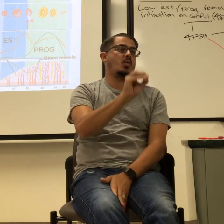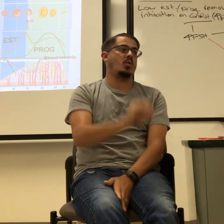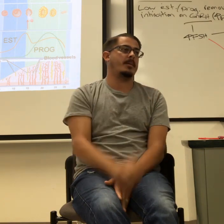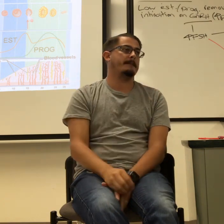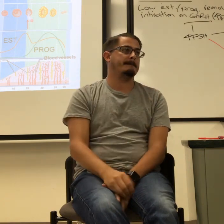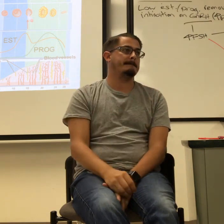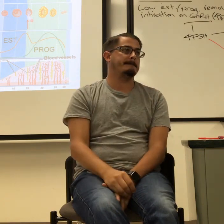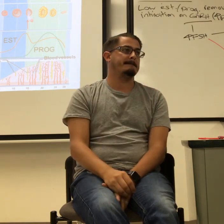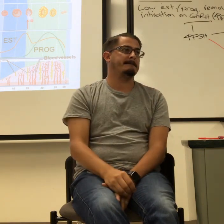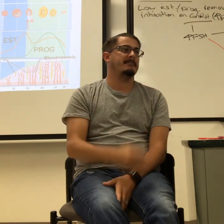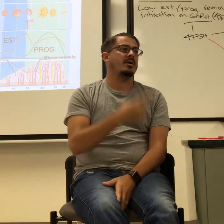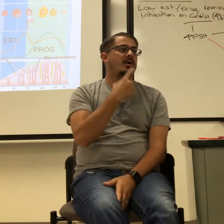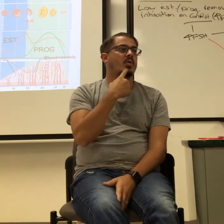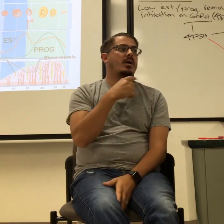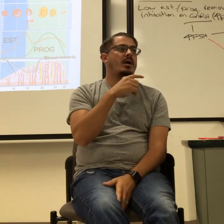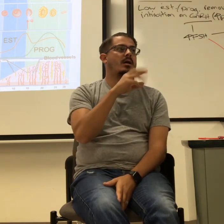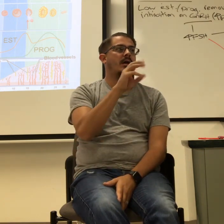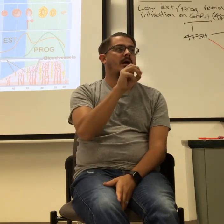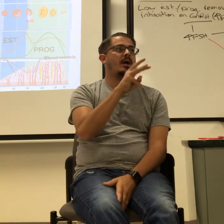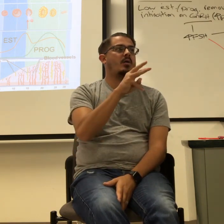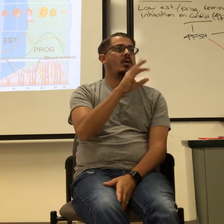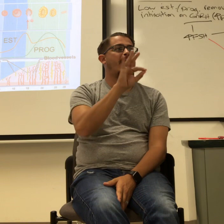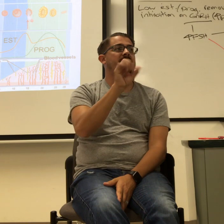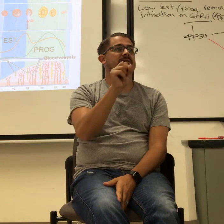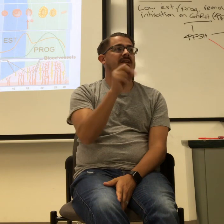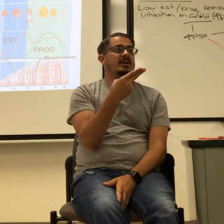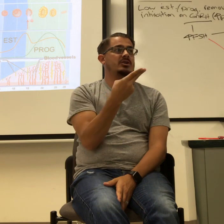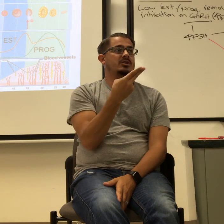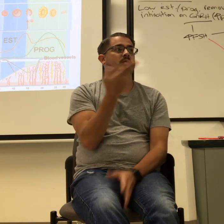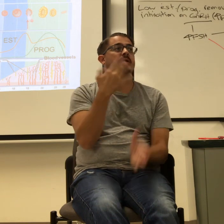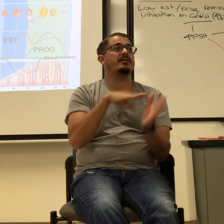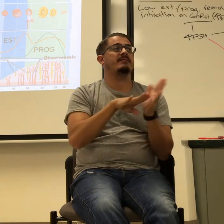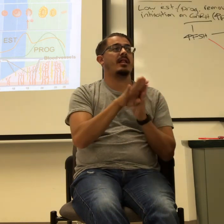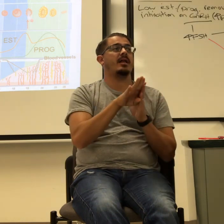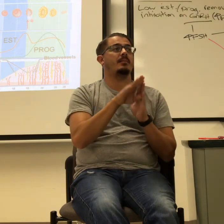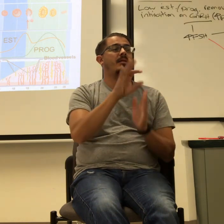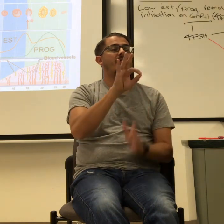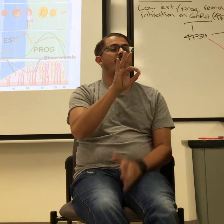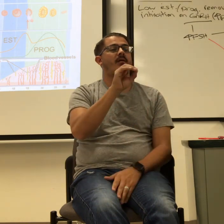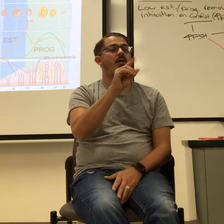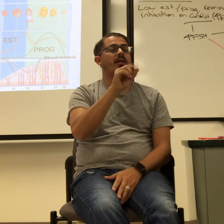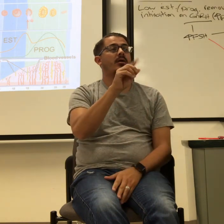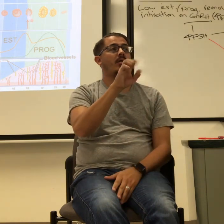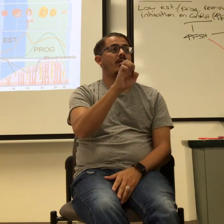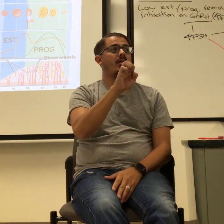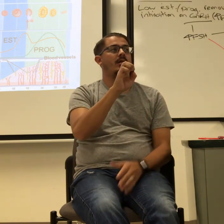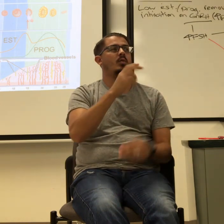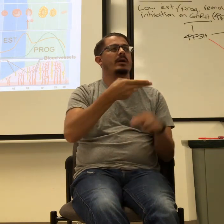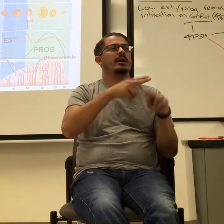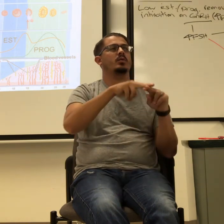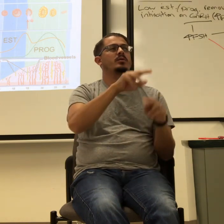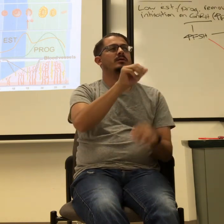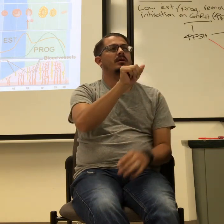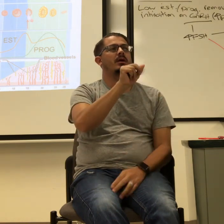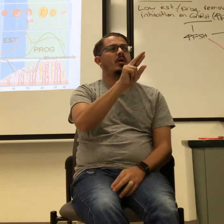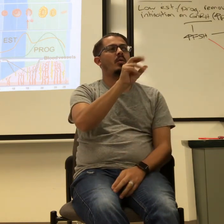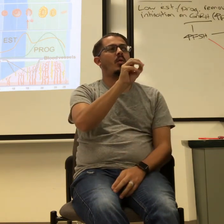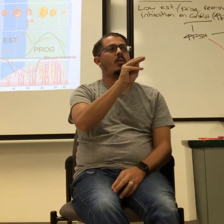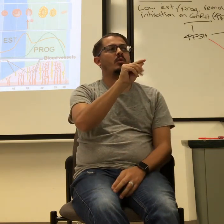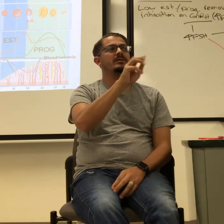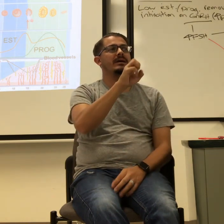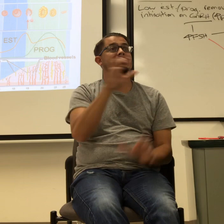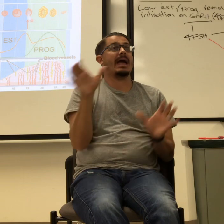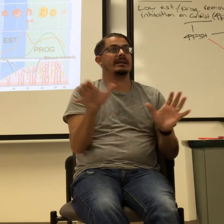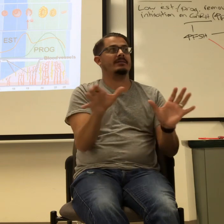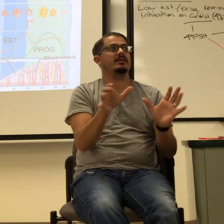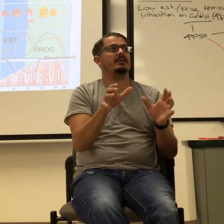And so I drew the red arrow of FSH. Not only does it help develop the follicles, it helps increase the aromatase activity to